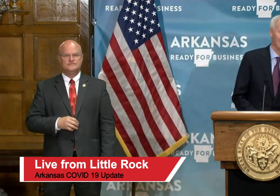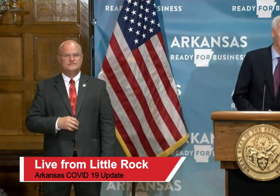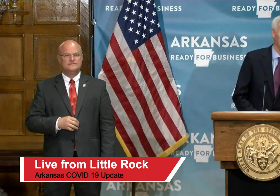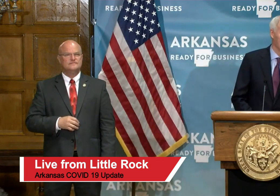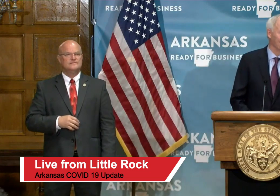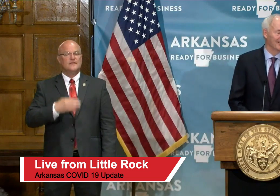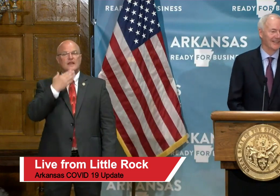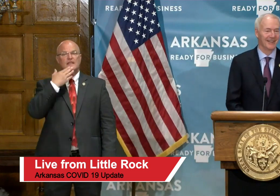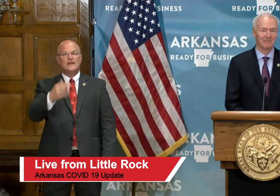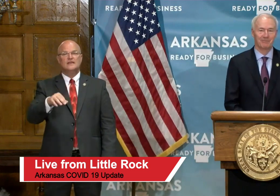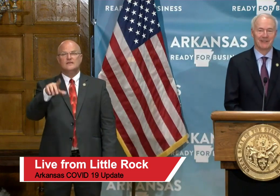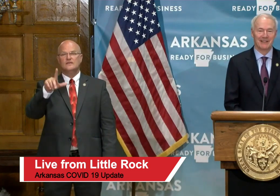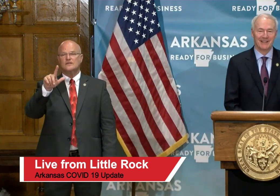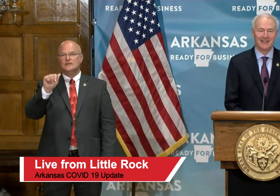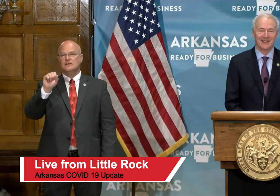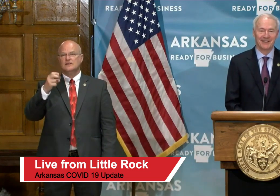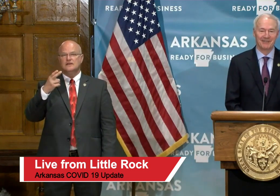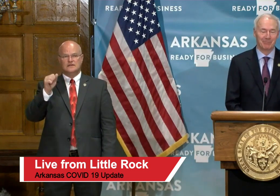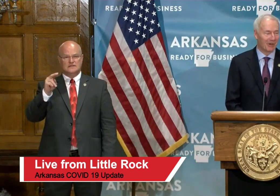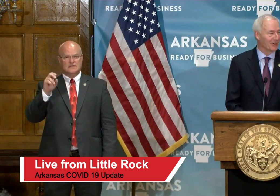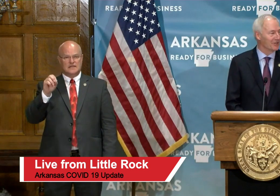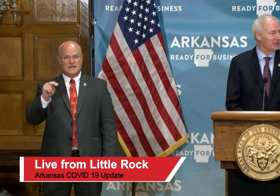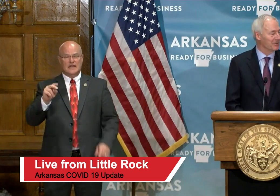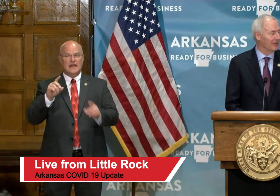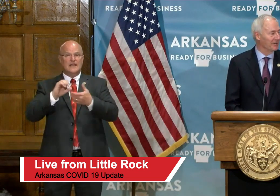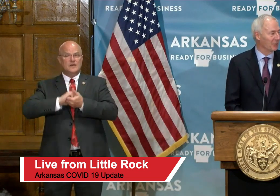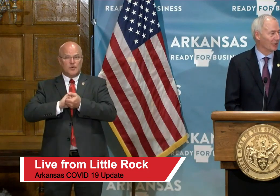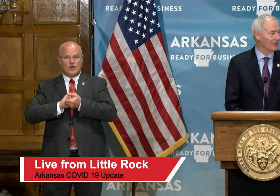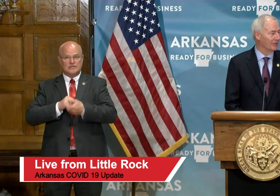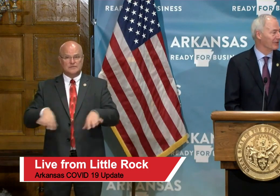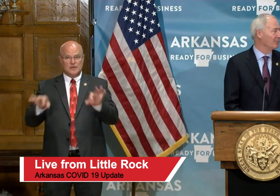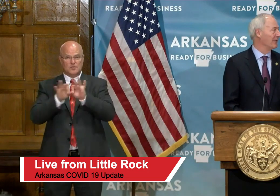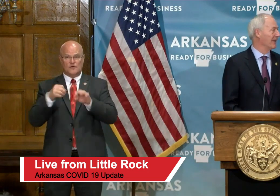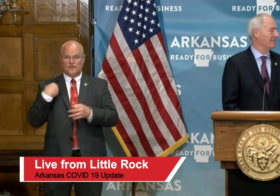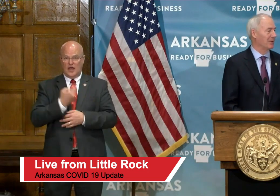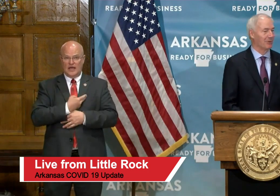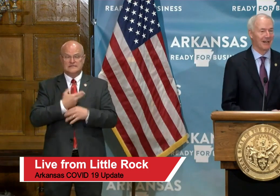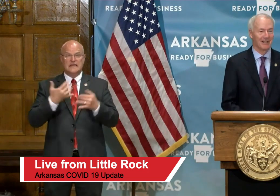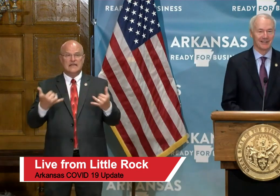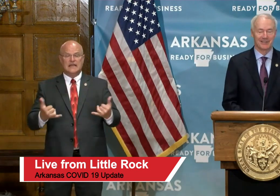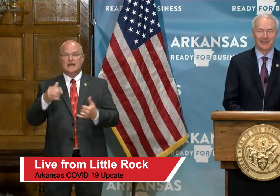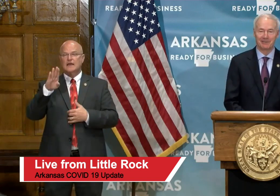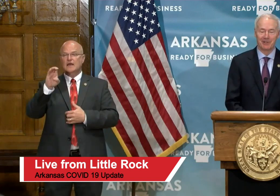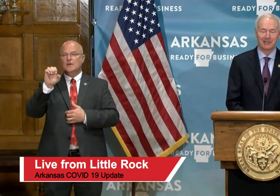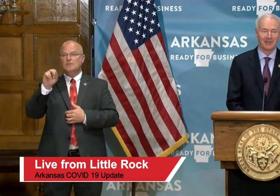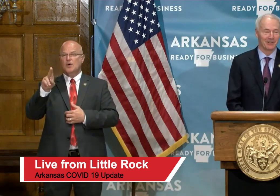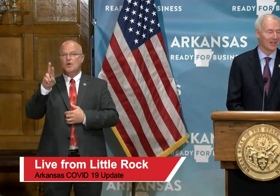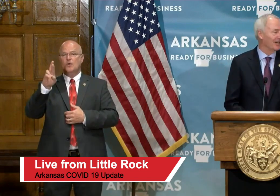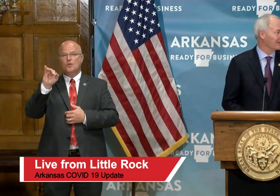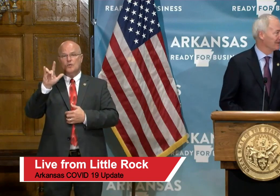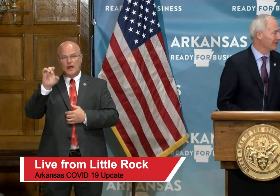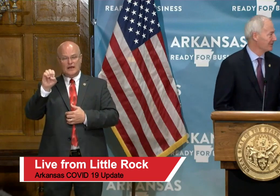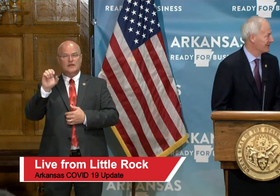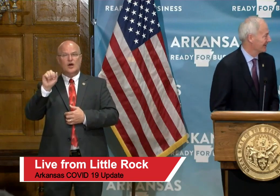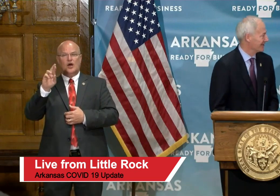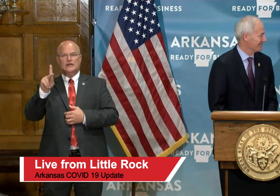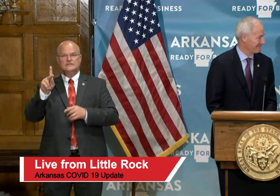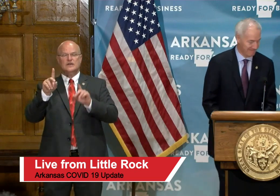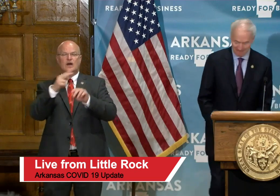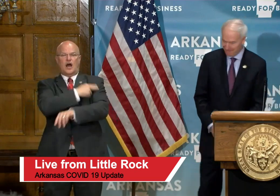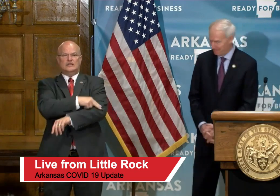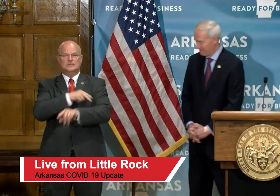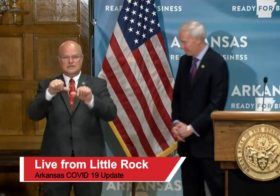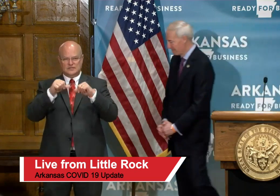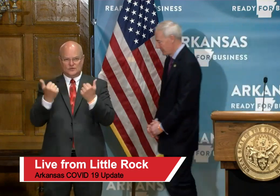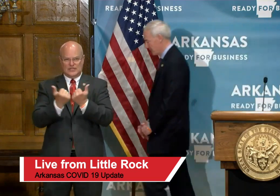Thank you, LaShannon, and their partnership is very important to us. With that, Bo Ryle, Executive Director of the Arkansas Hospital Association.